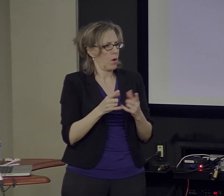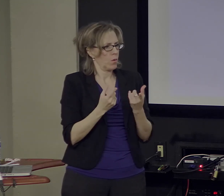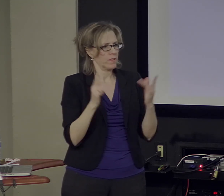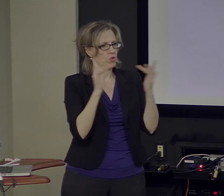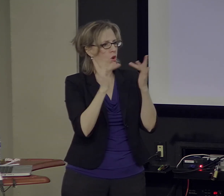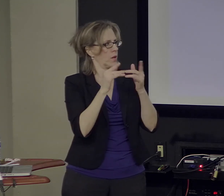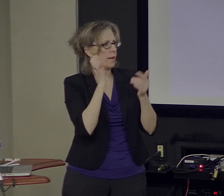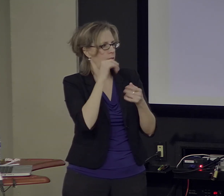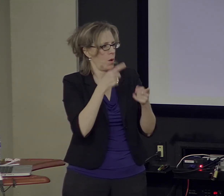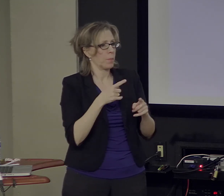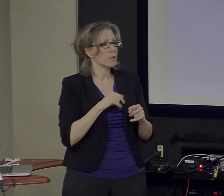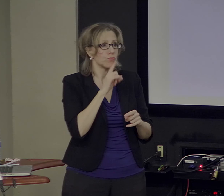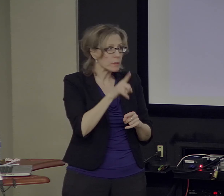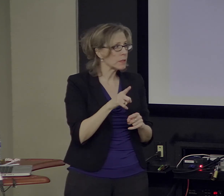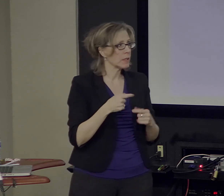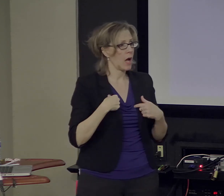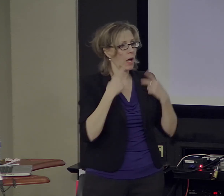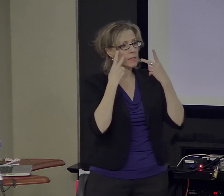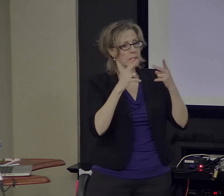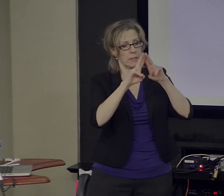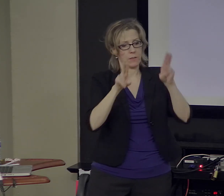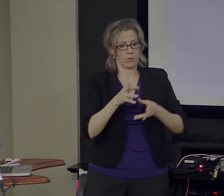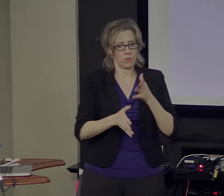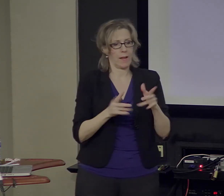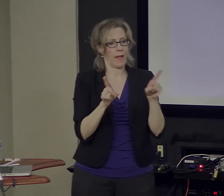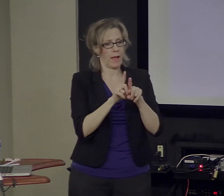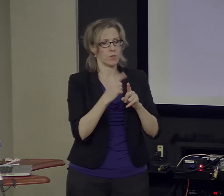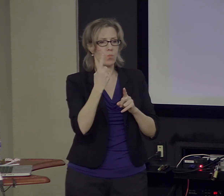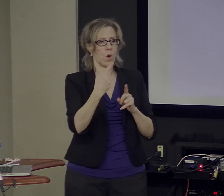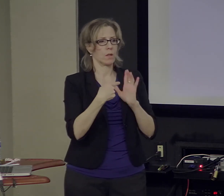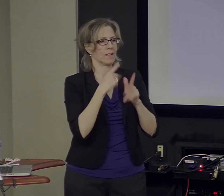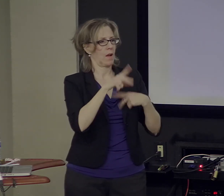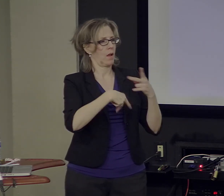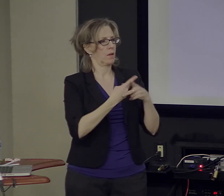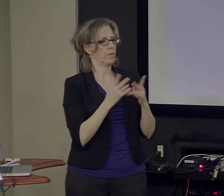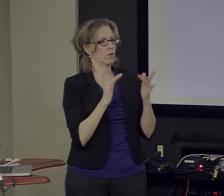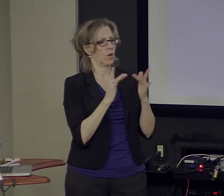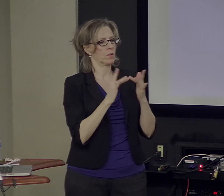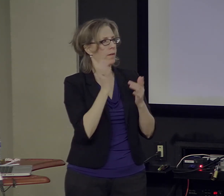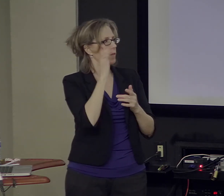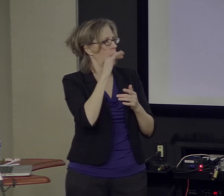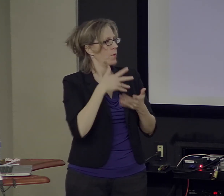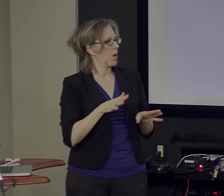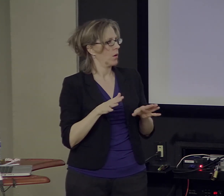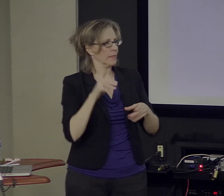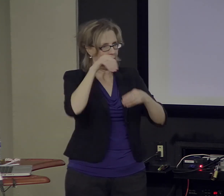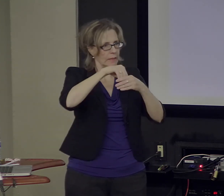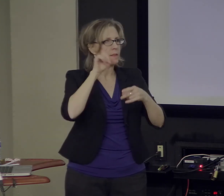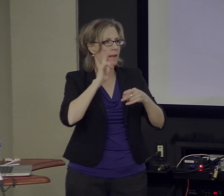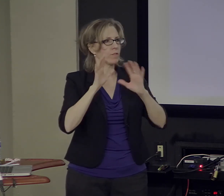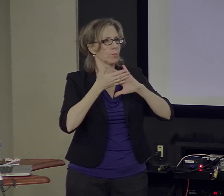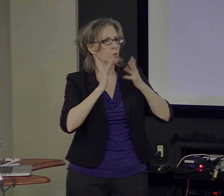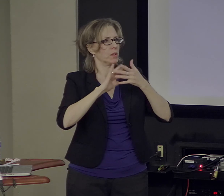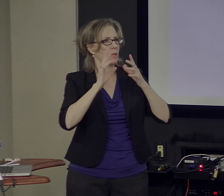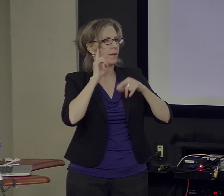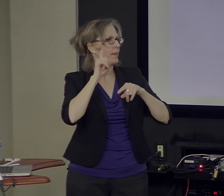it's negotiated as opposed to decided in terms of using spoken language interpreters. You know, in